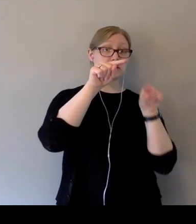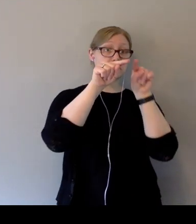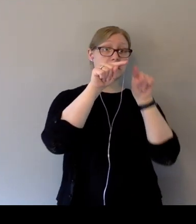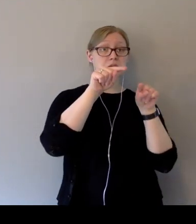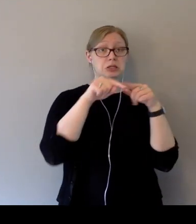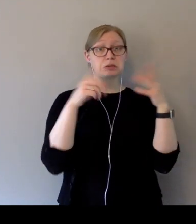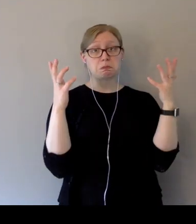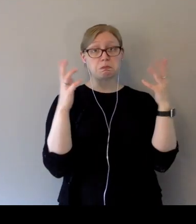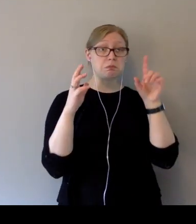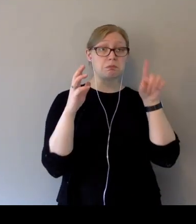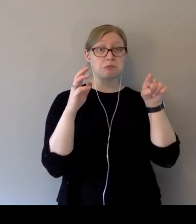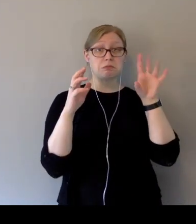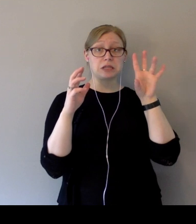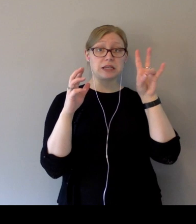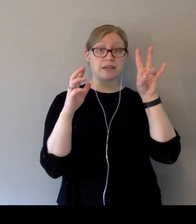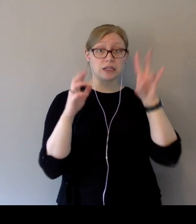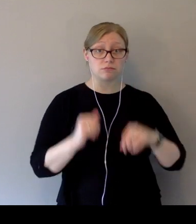7.